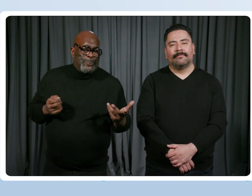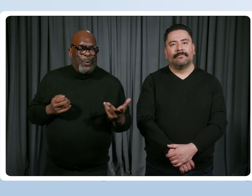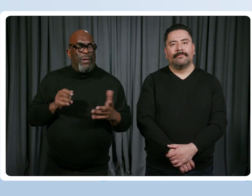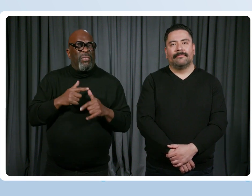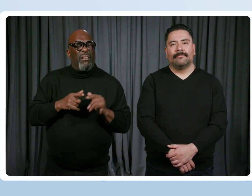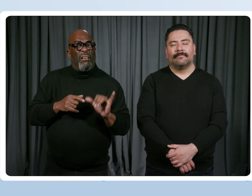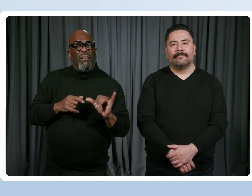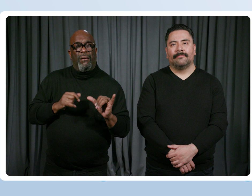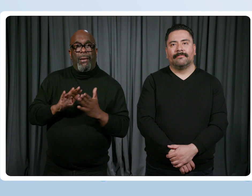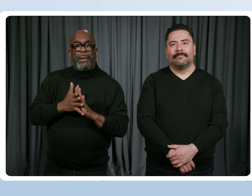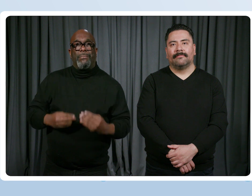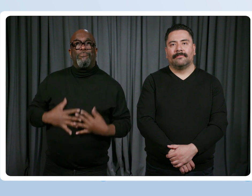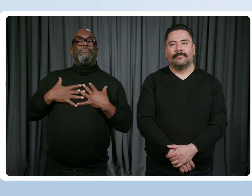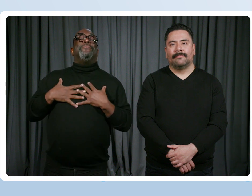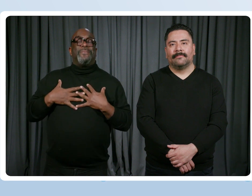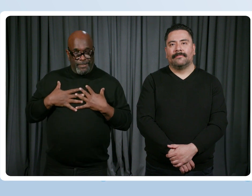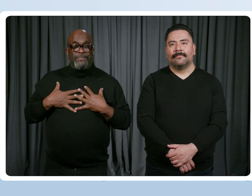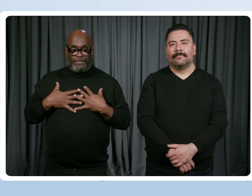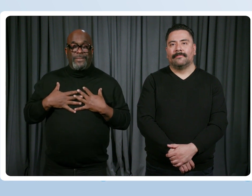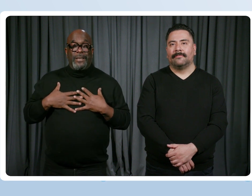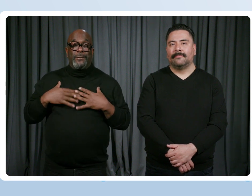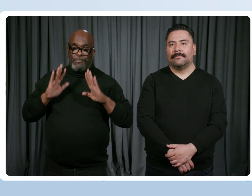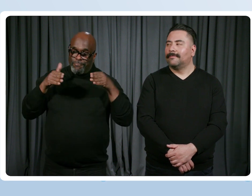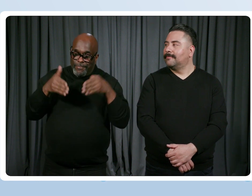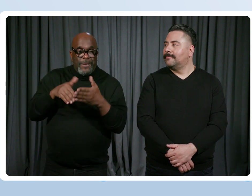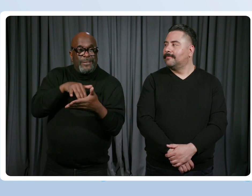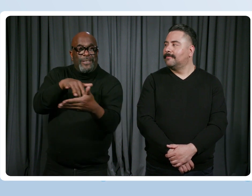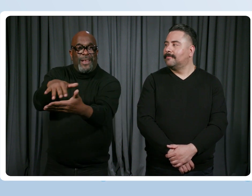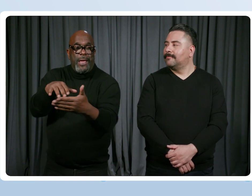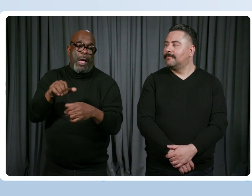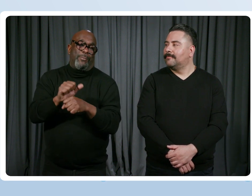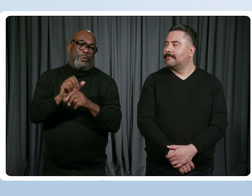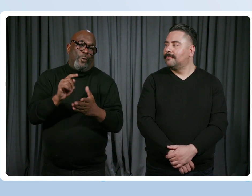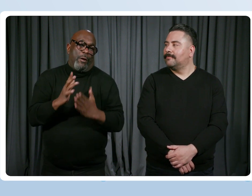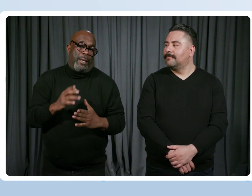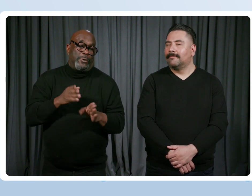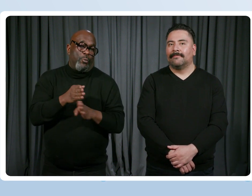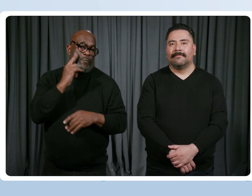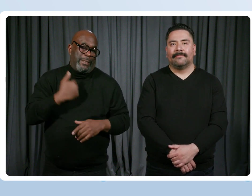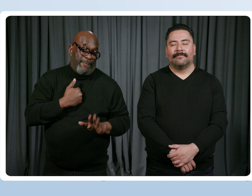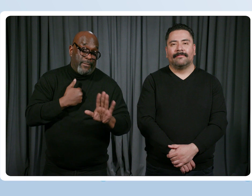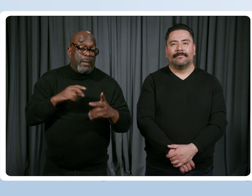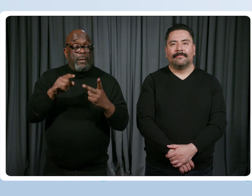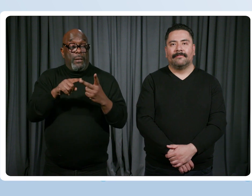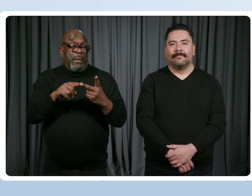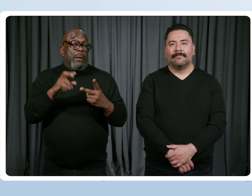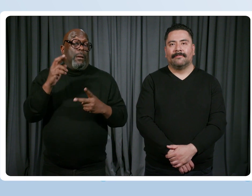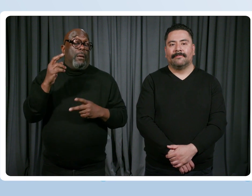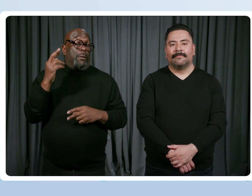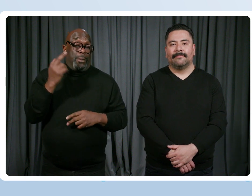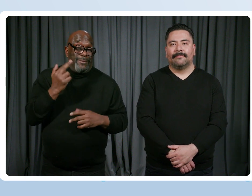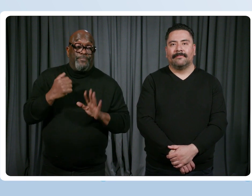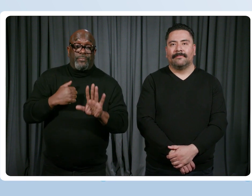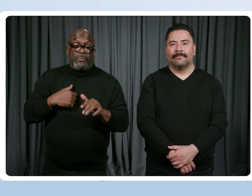I was inspired to look into occupational therapy as a profession and a career for myself. But the second part of that actually is once I got